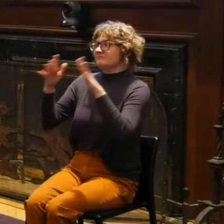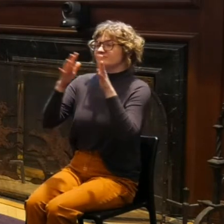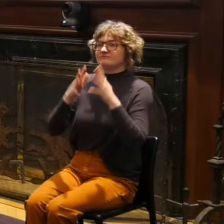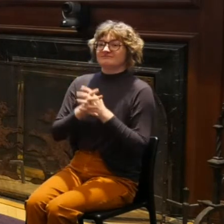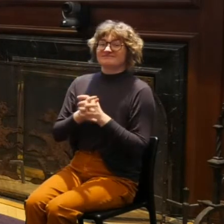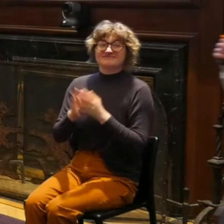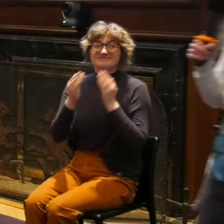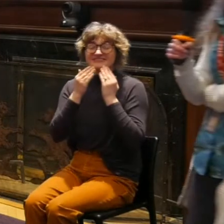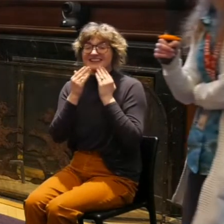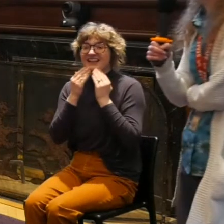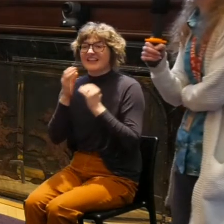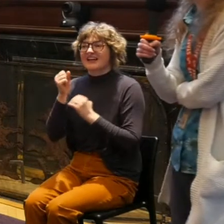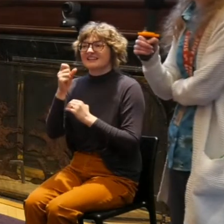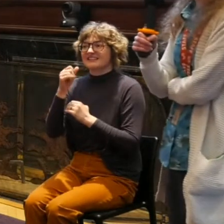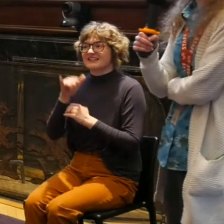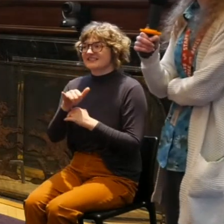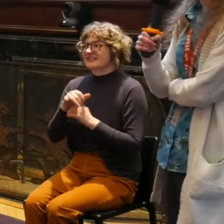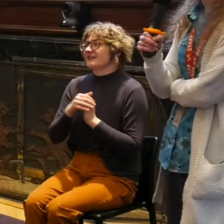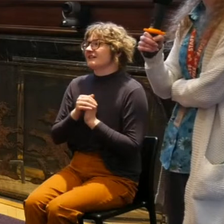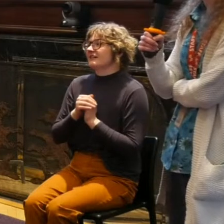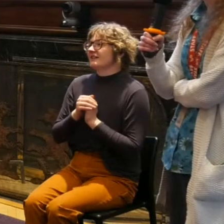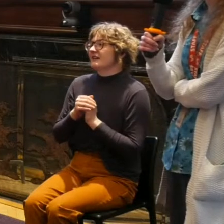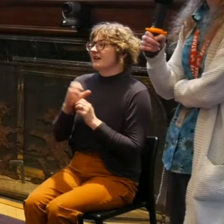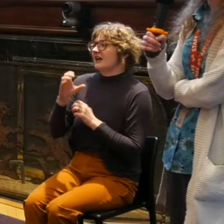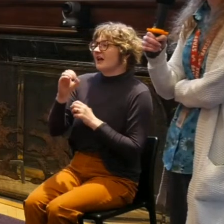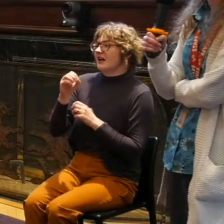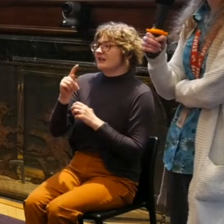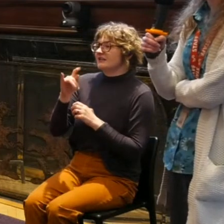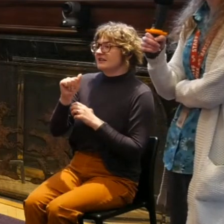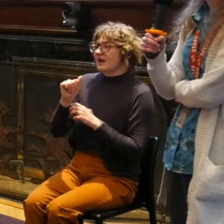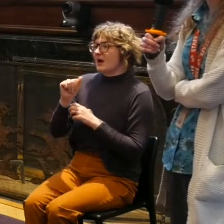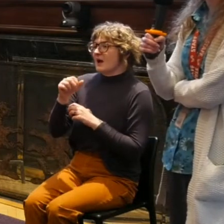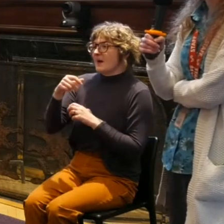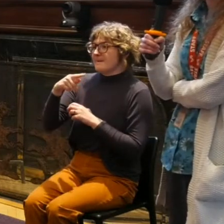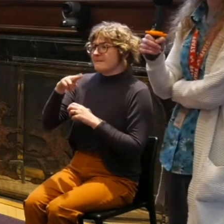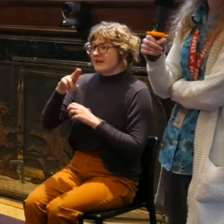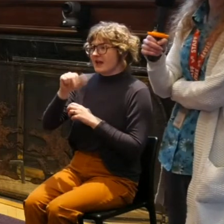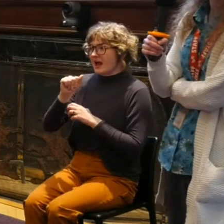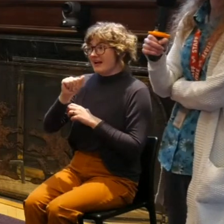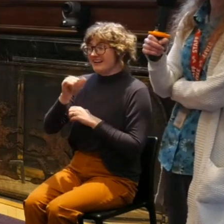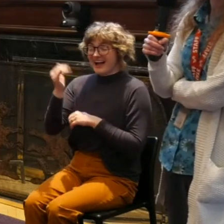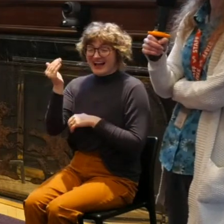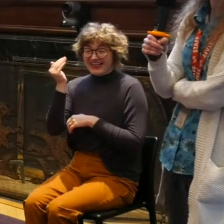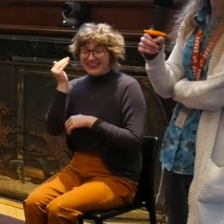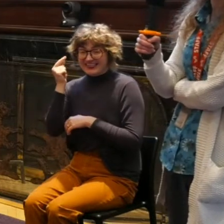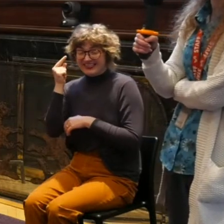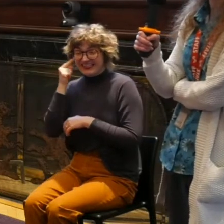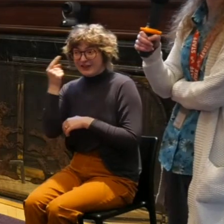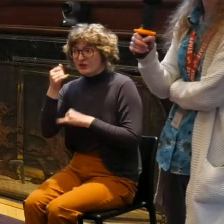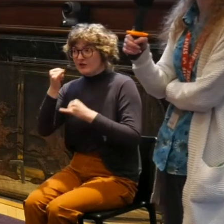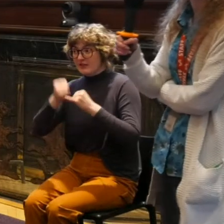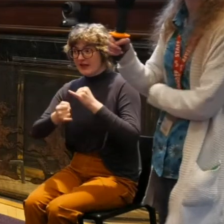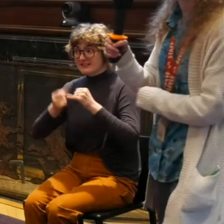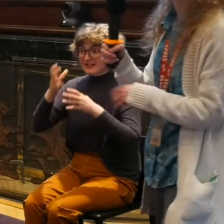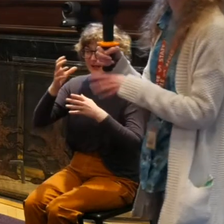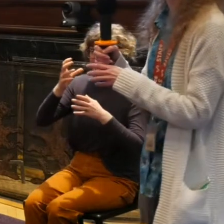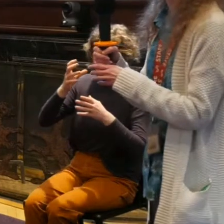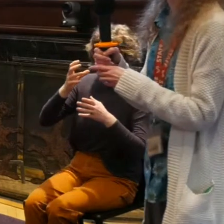Thank you, Stacy. Cassiopeia, I think you're our last Roberts. Oh, did I miss